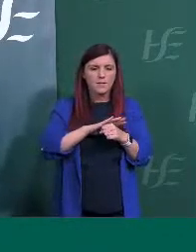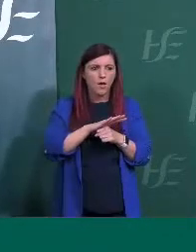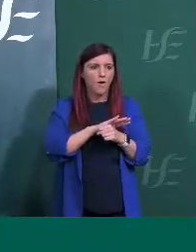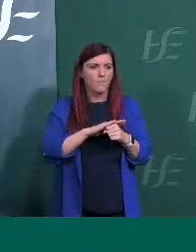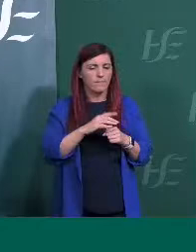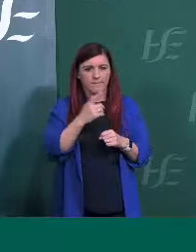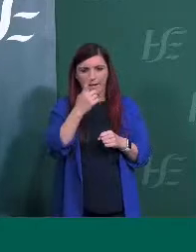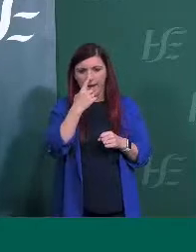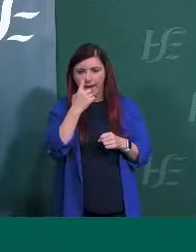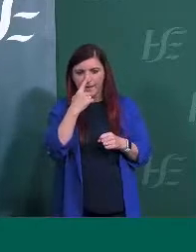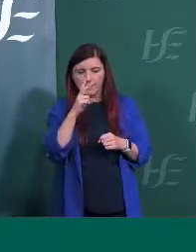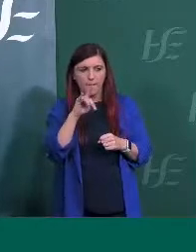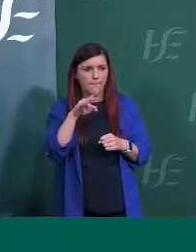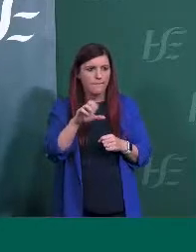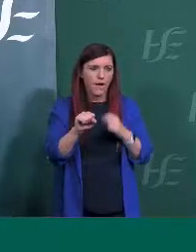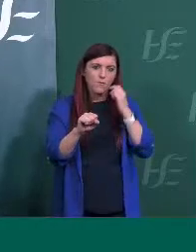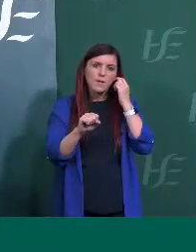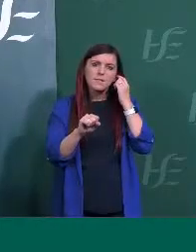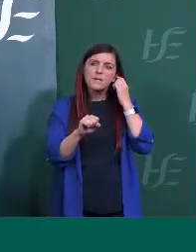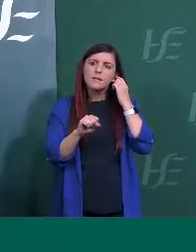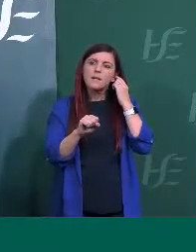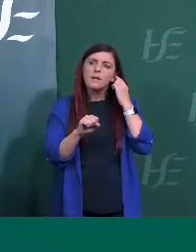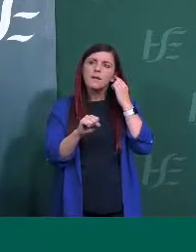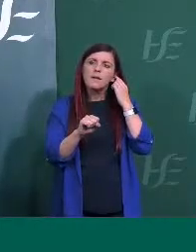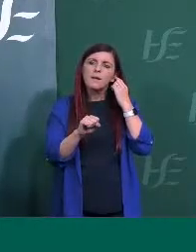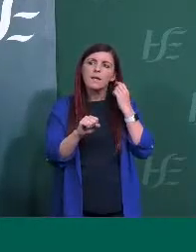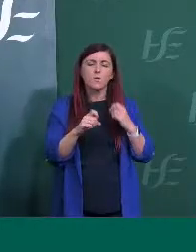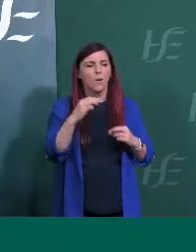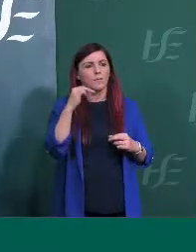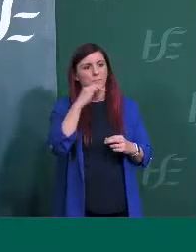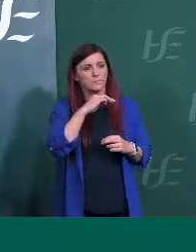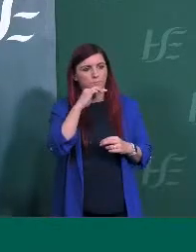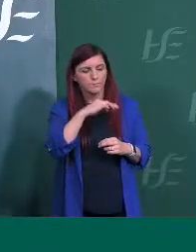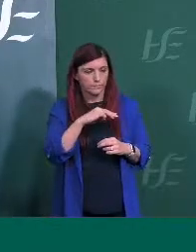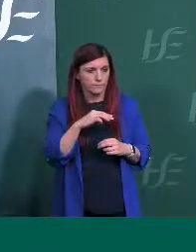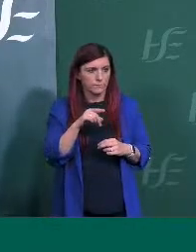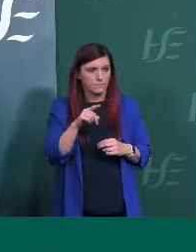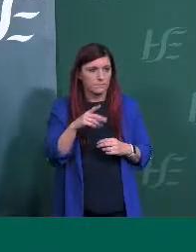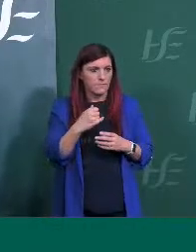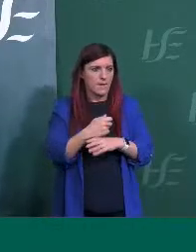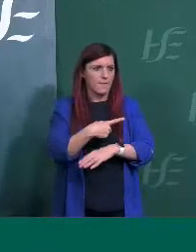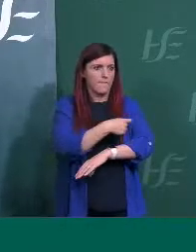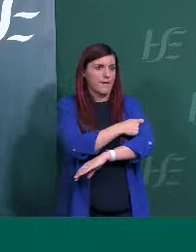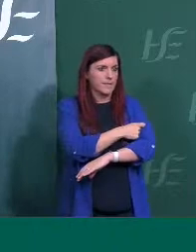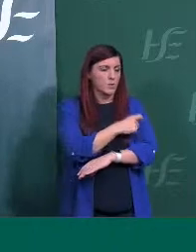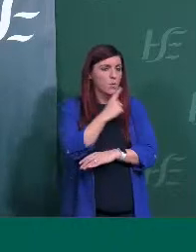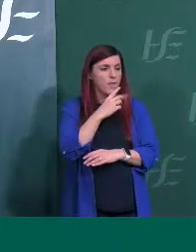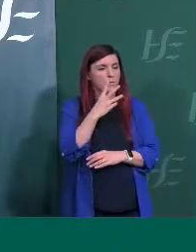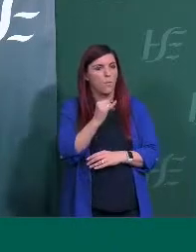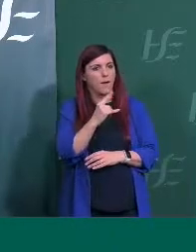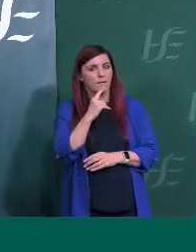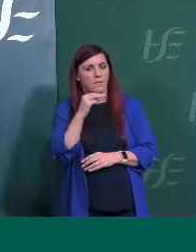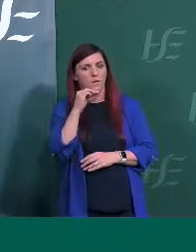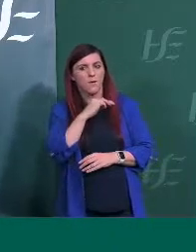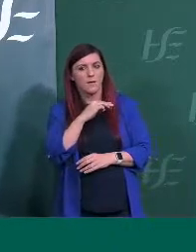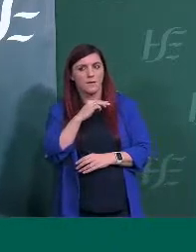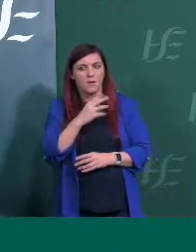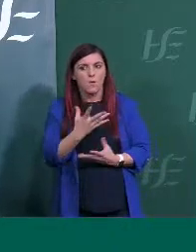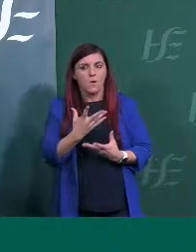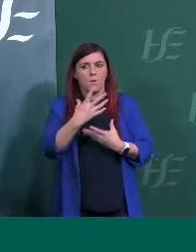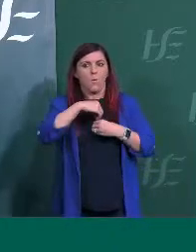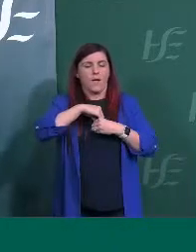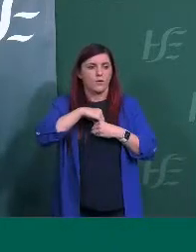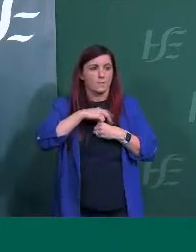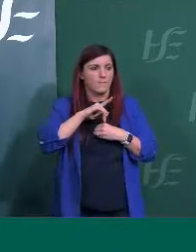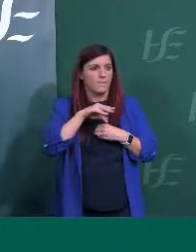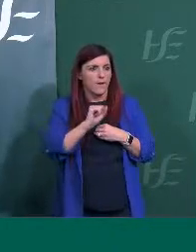virus. It falls more quickly in vaccinated people, but nevertheless, that underlines the fact that it may still, vaccinated people may acquire the virus, may not